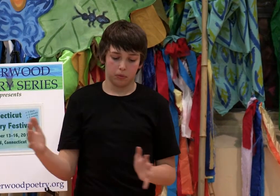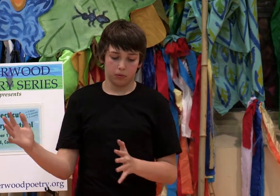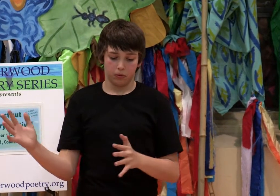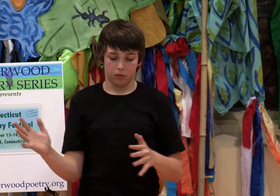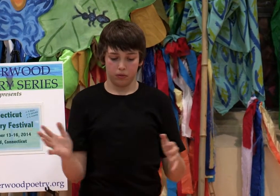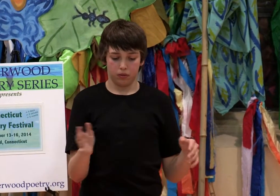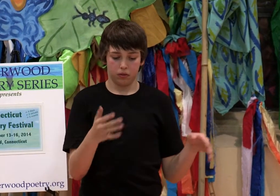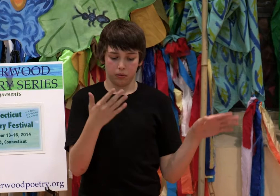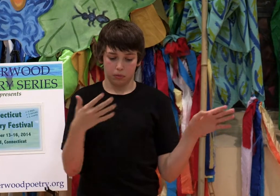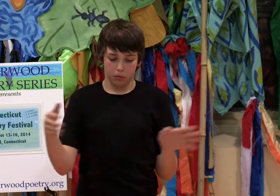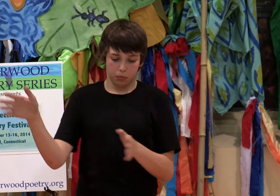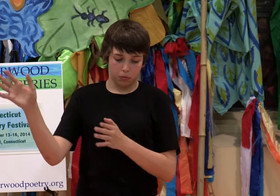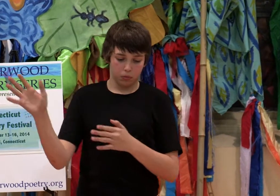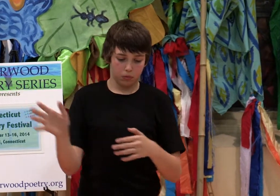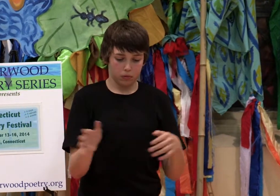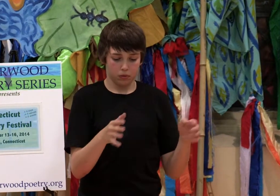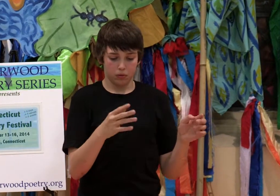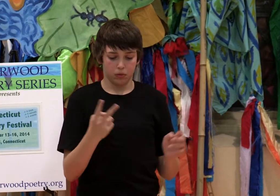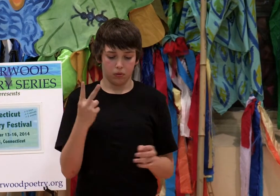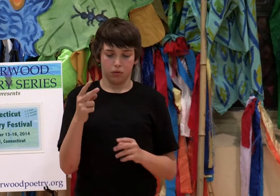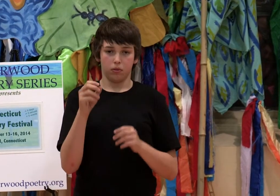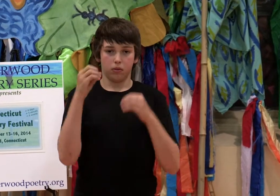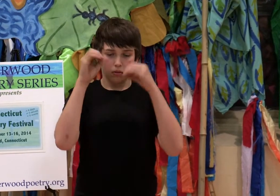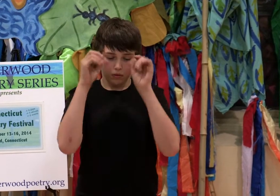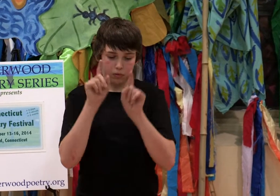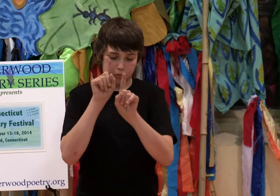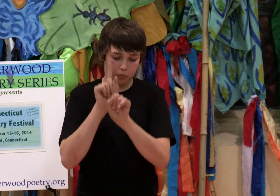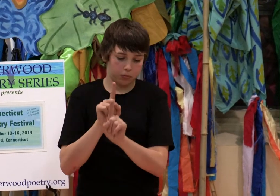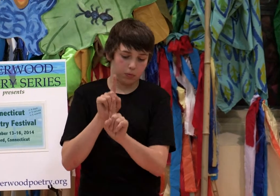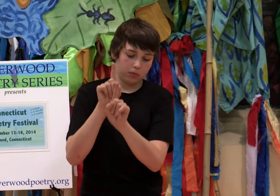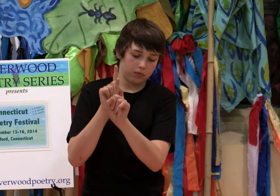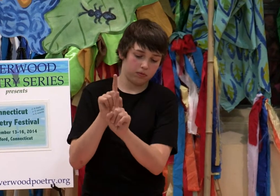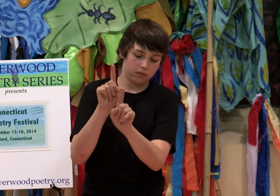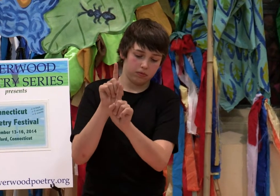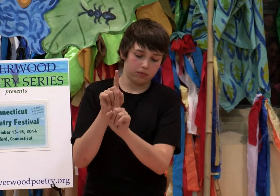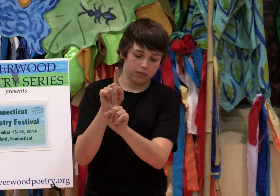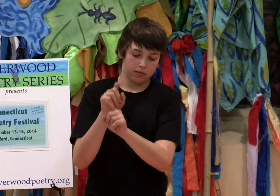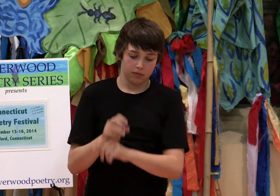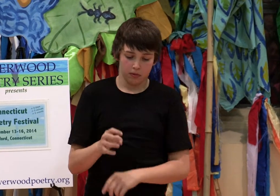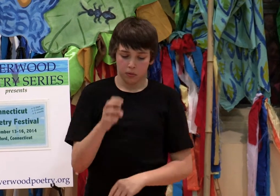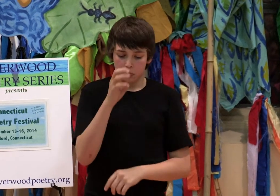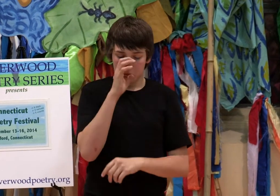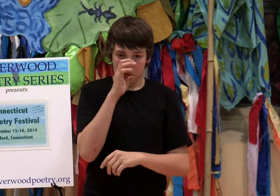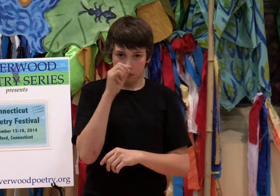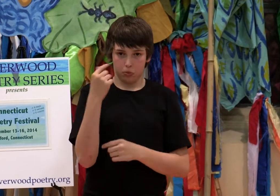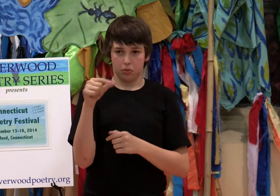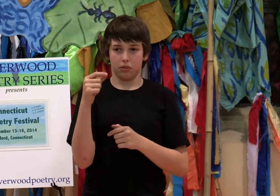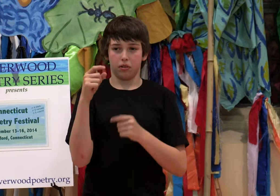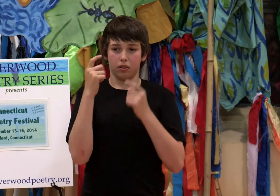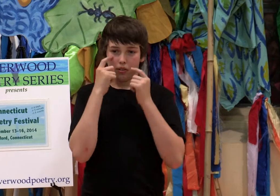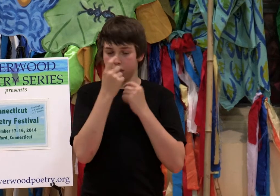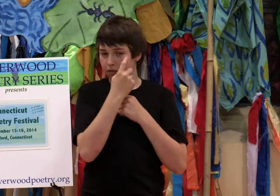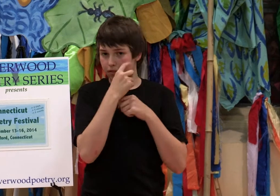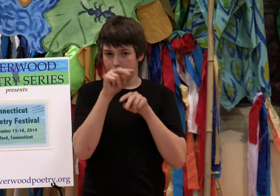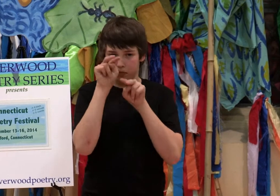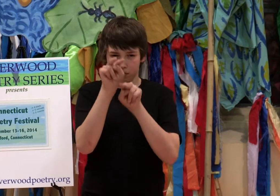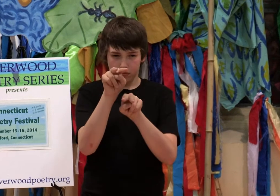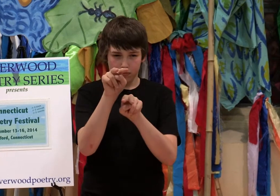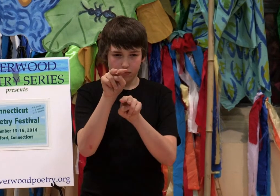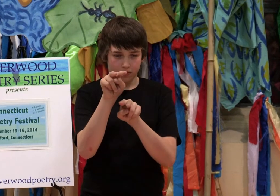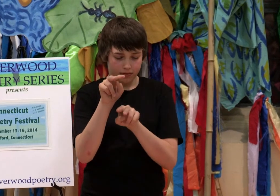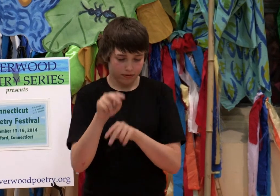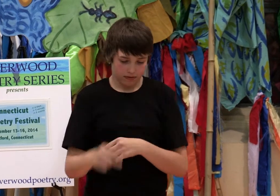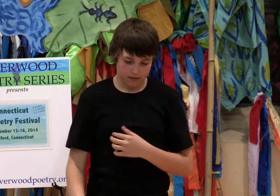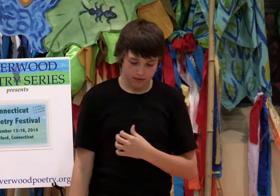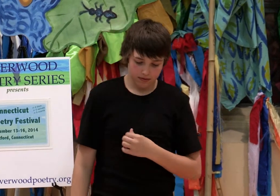The grass sways from the breeze, two owls marching in line, strictly, green eyes